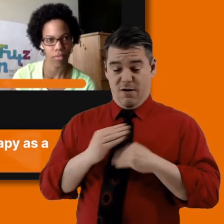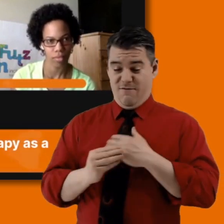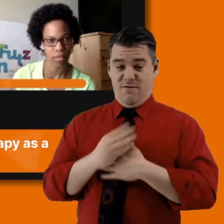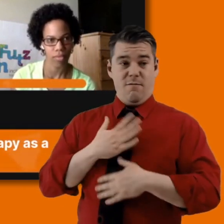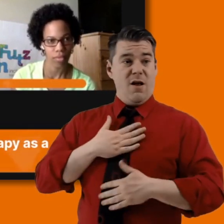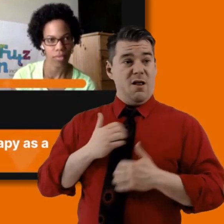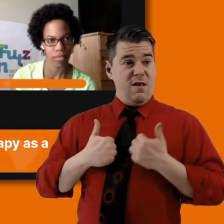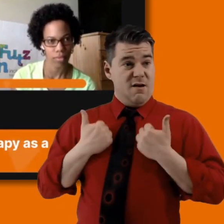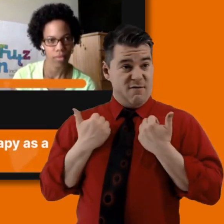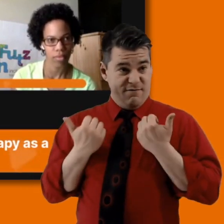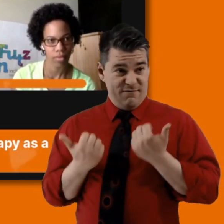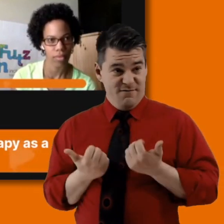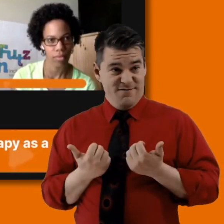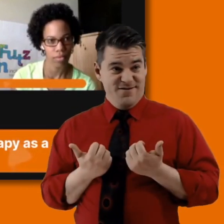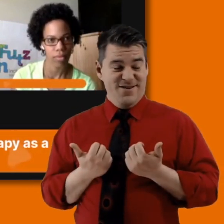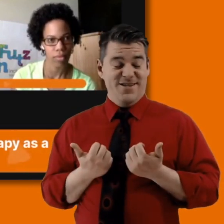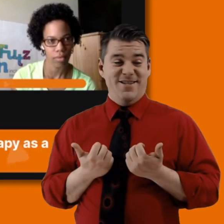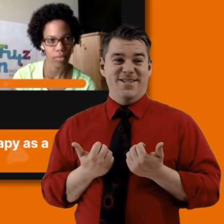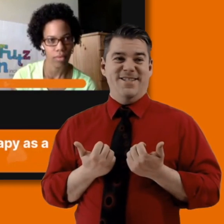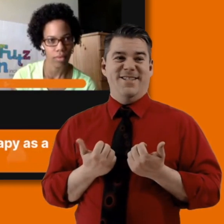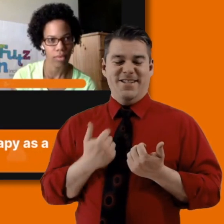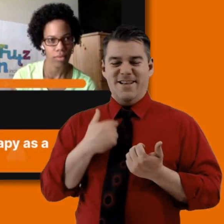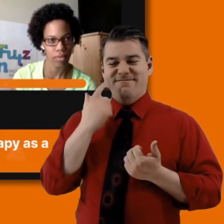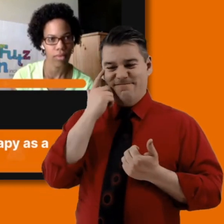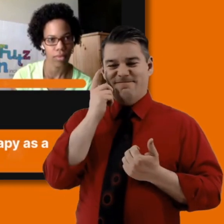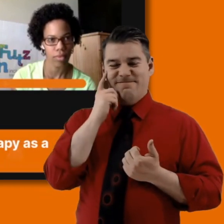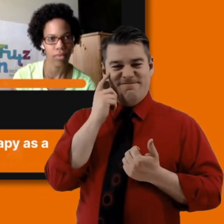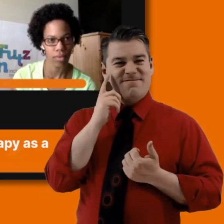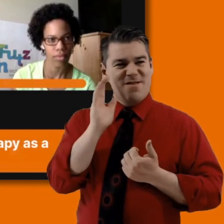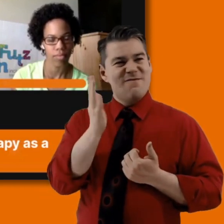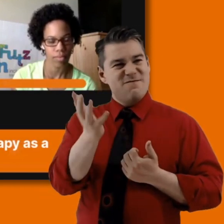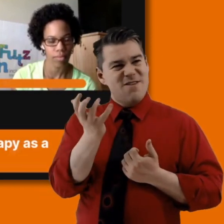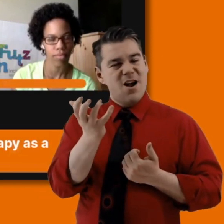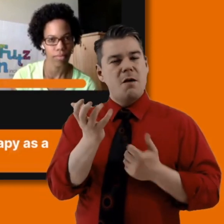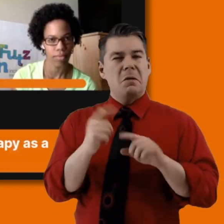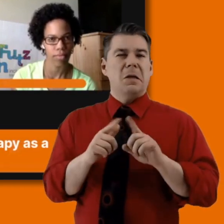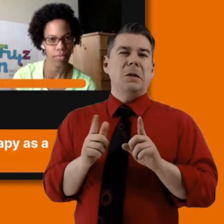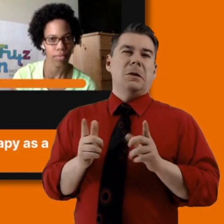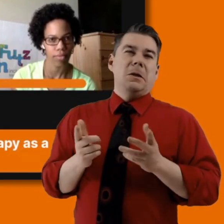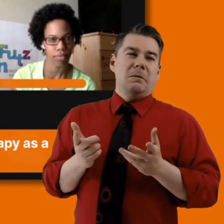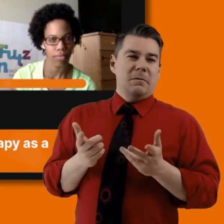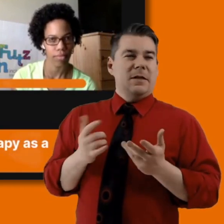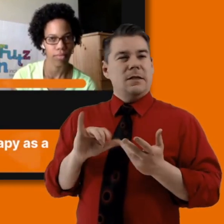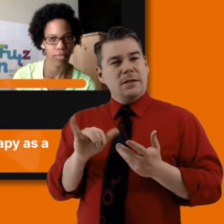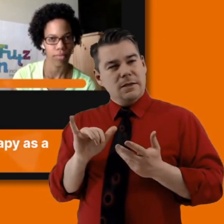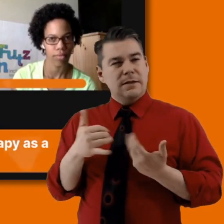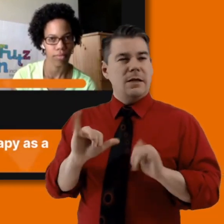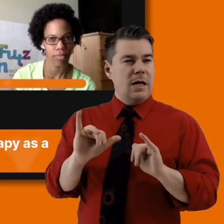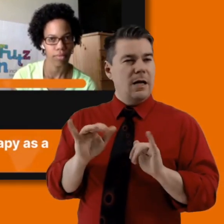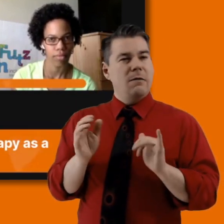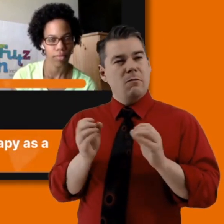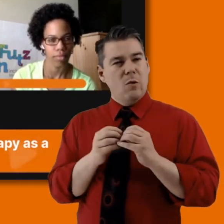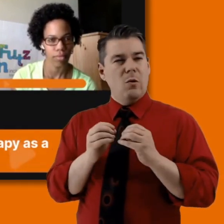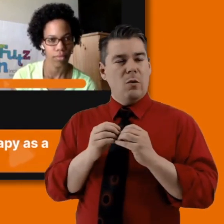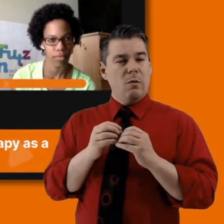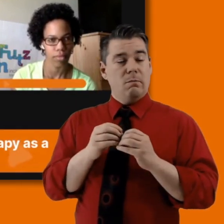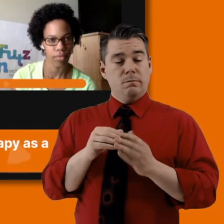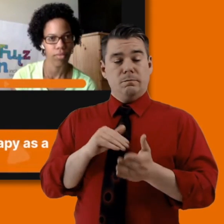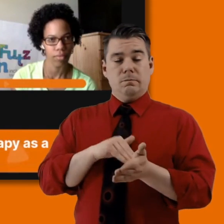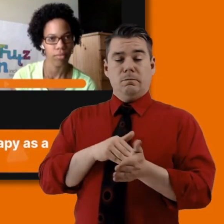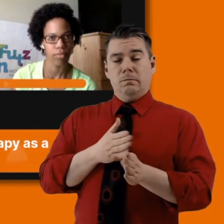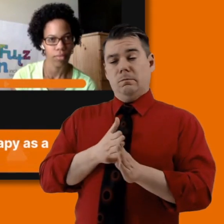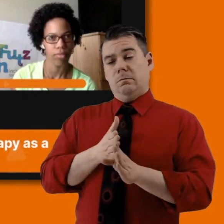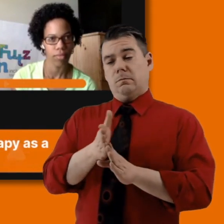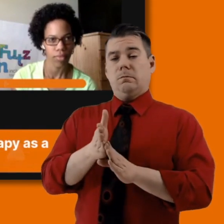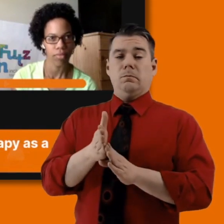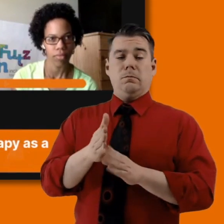life, I realized I wanted to go into it, but I still kind of thought, well, it's still like a very clinical, very, you know, traditional